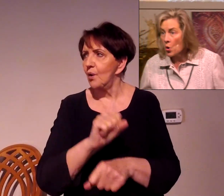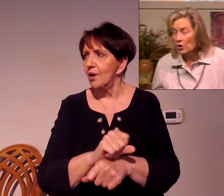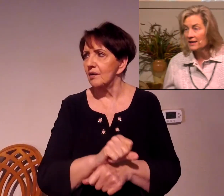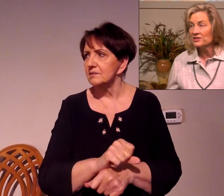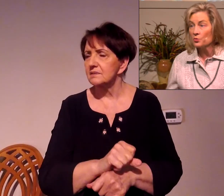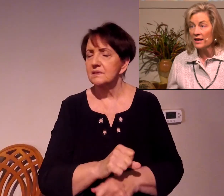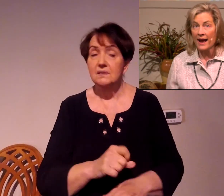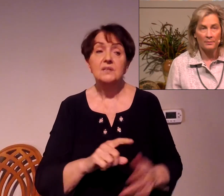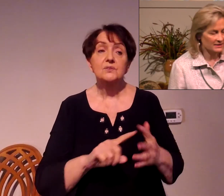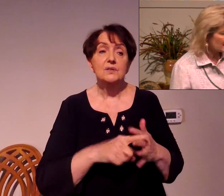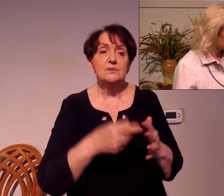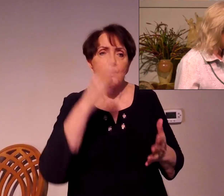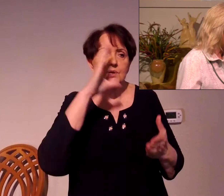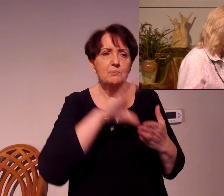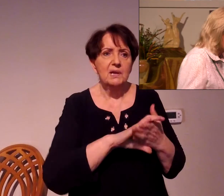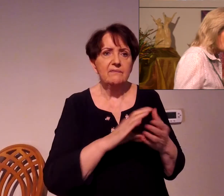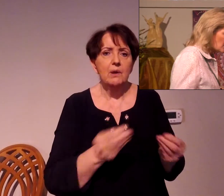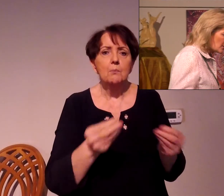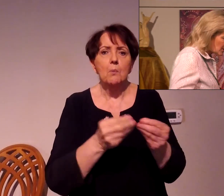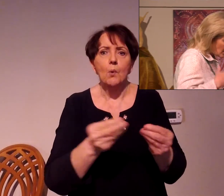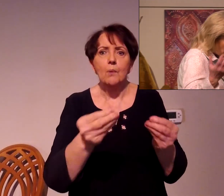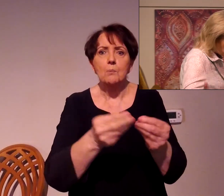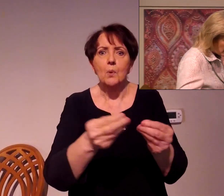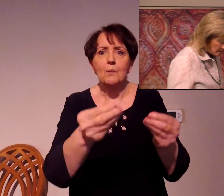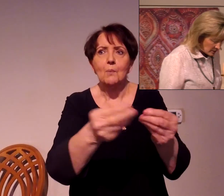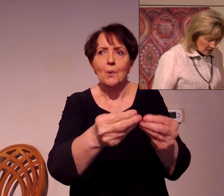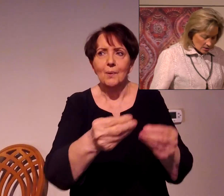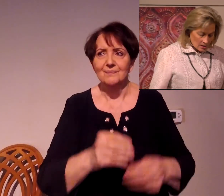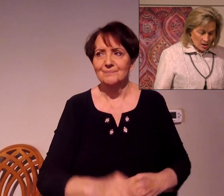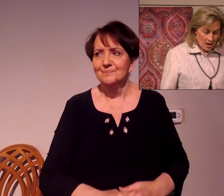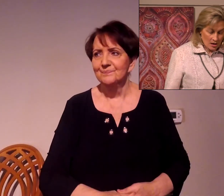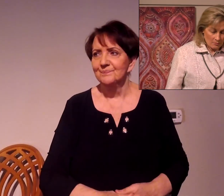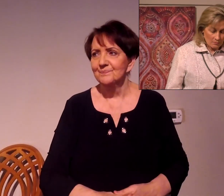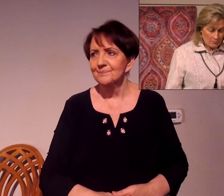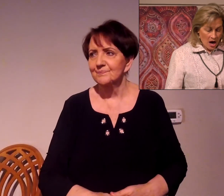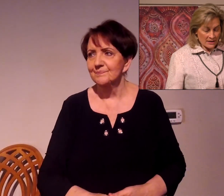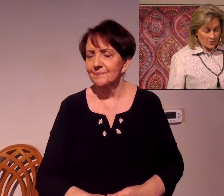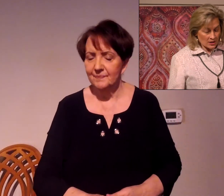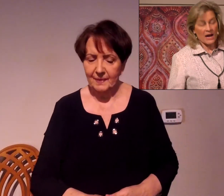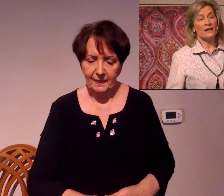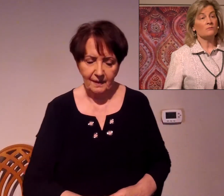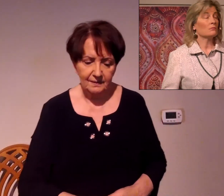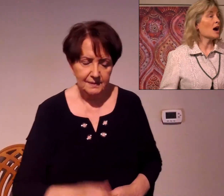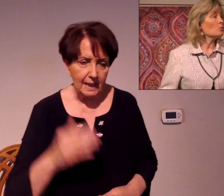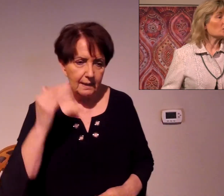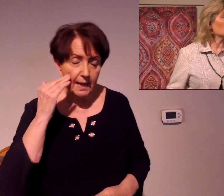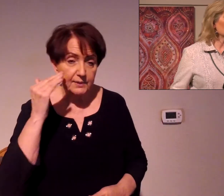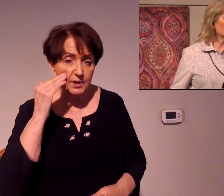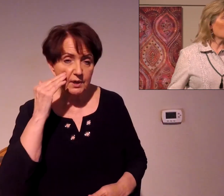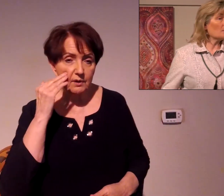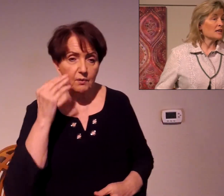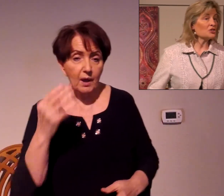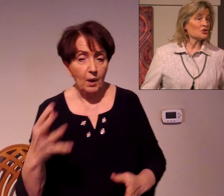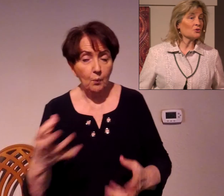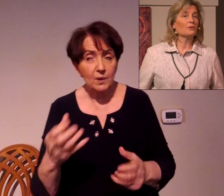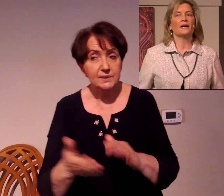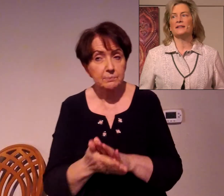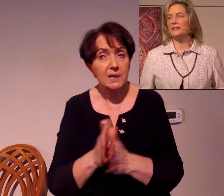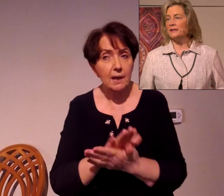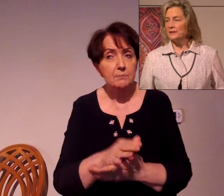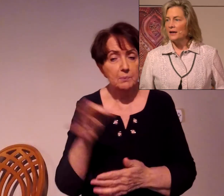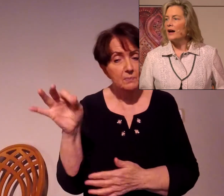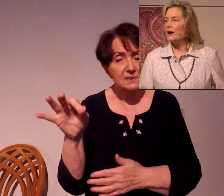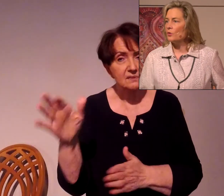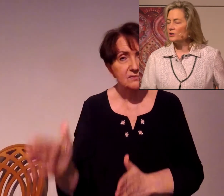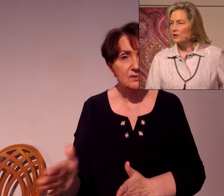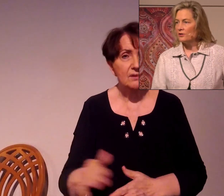and more. And guess what happened? And thank goodness, I know that I wanted to become a minister. I